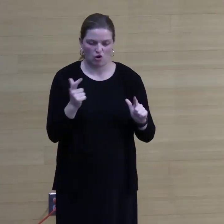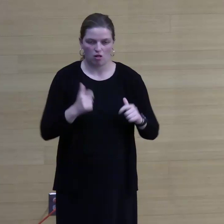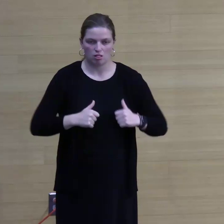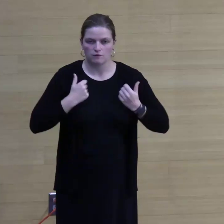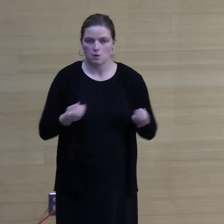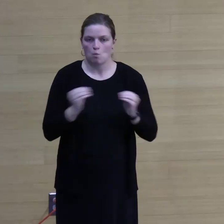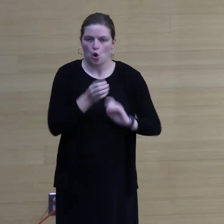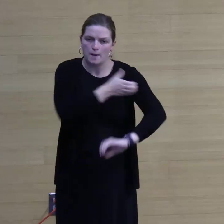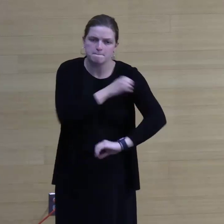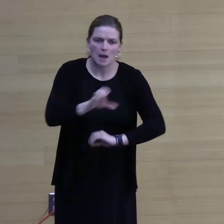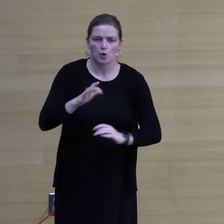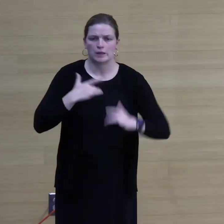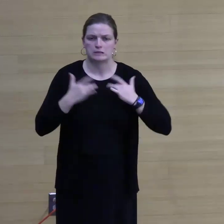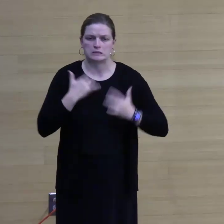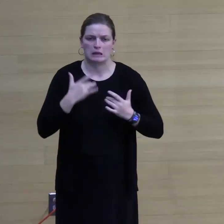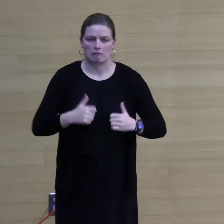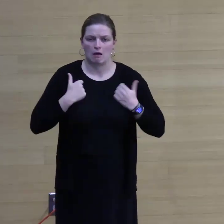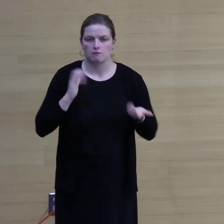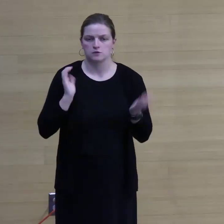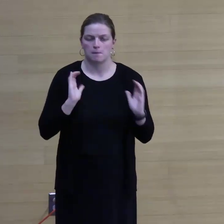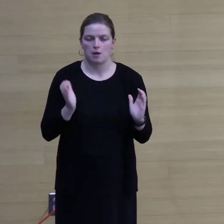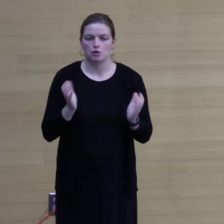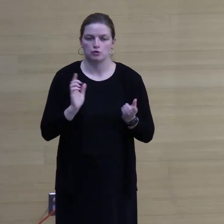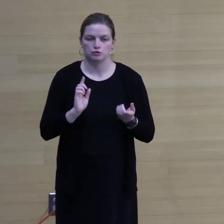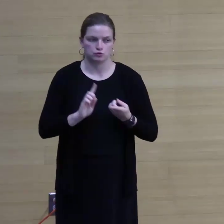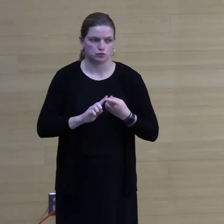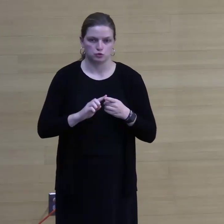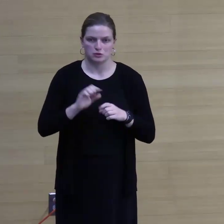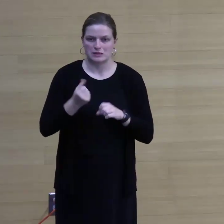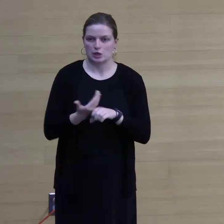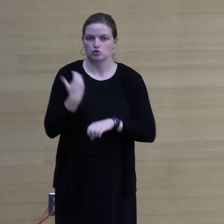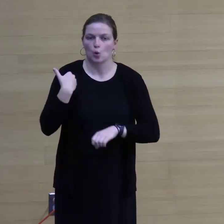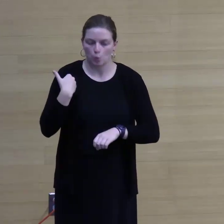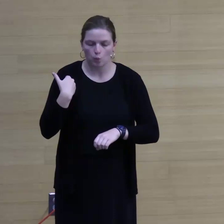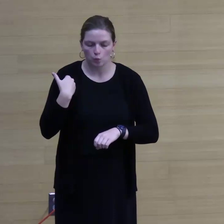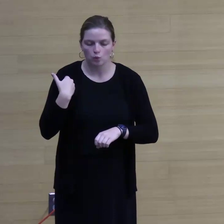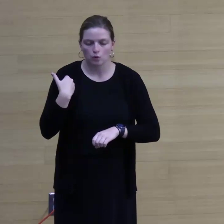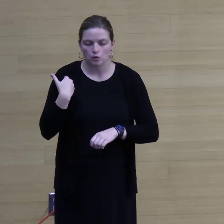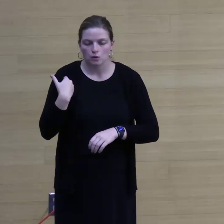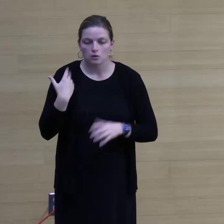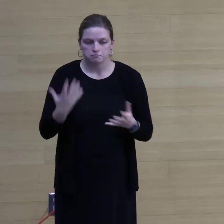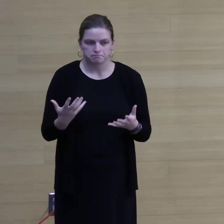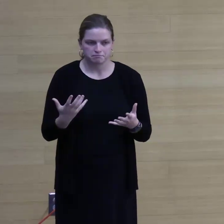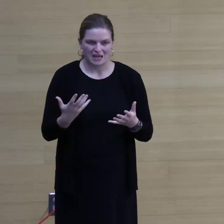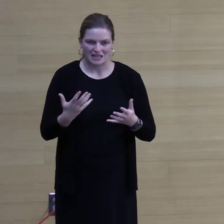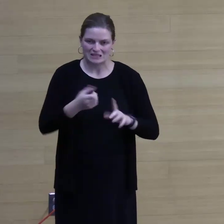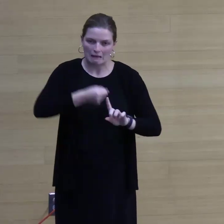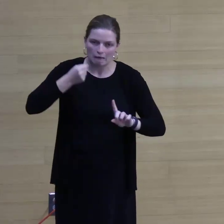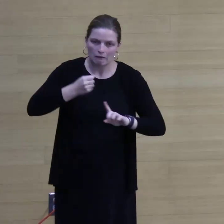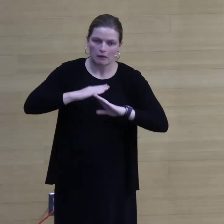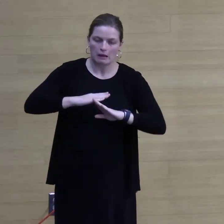more empowered and exciting lives than they were 10 years ago. So, but yes, it is